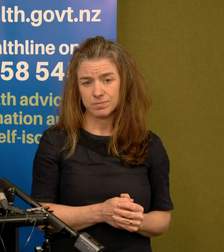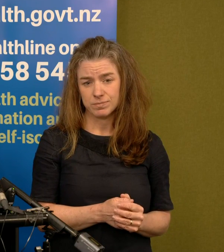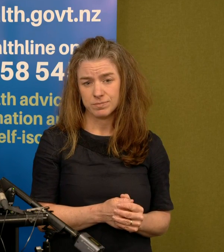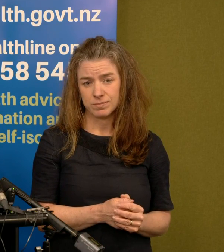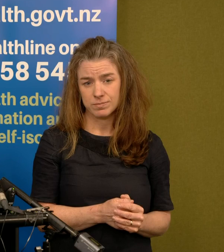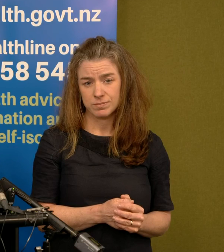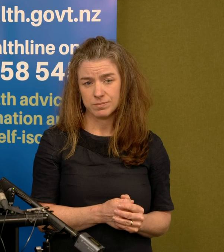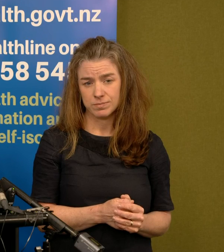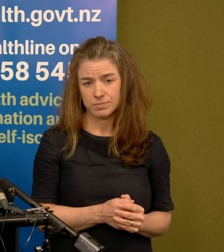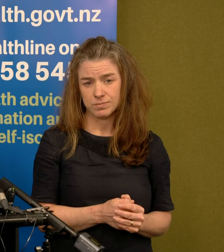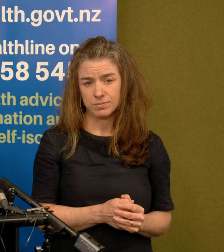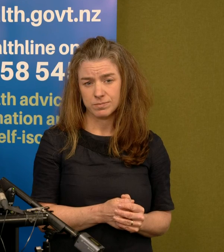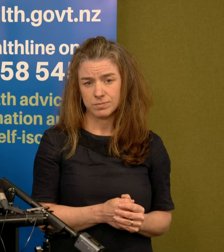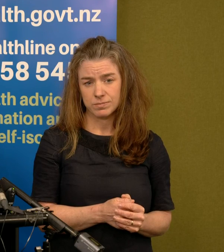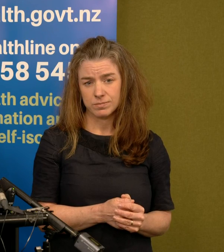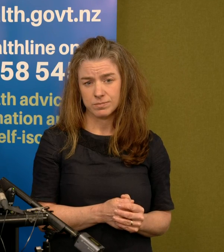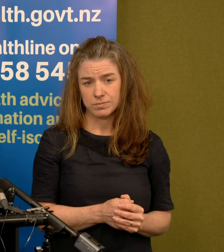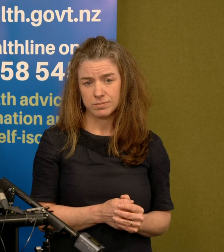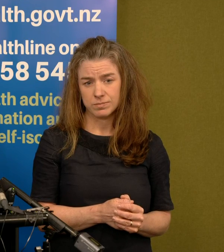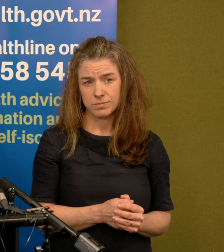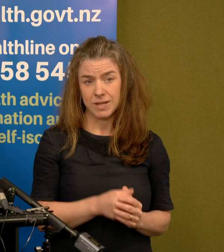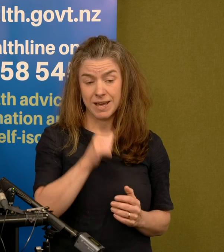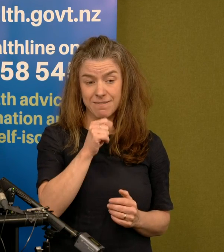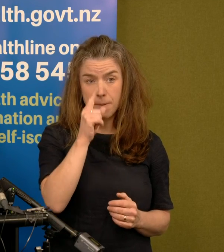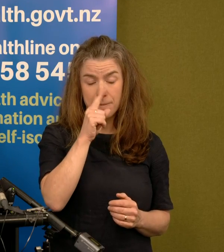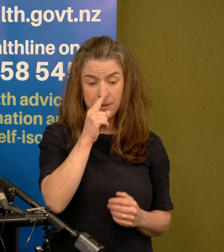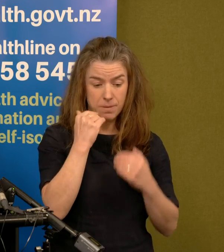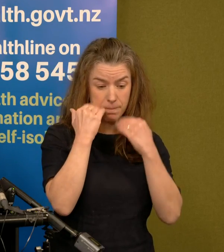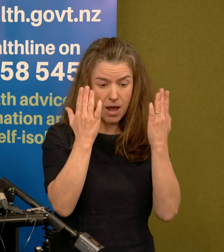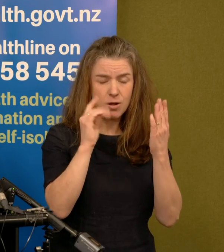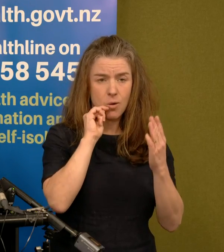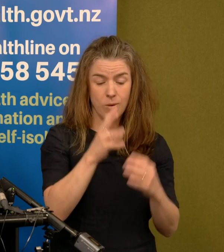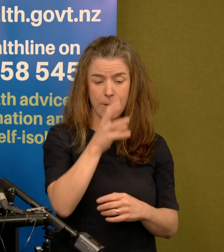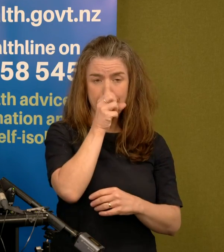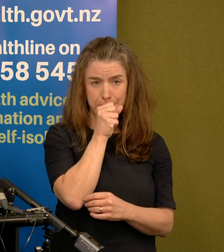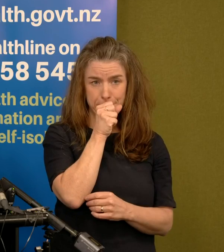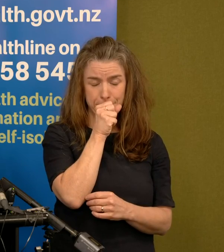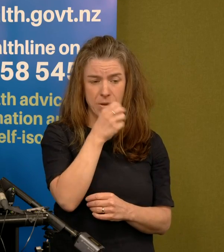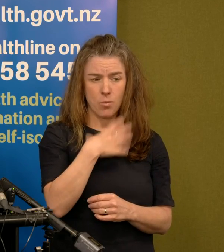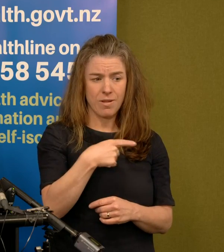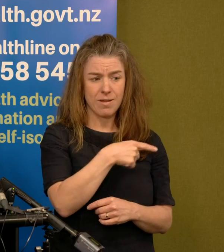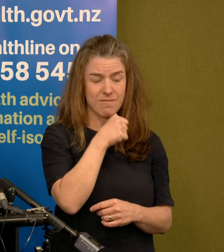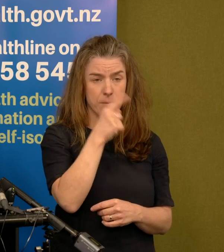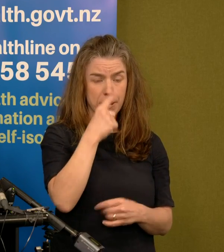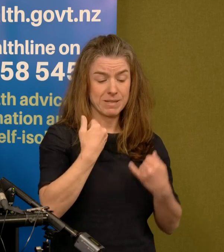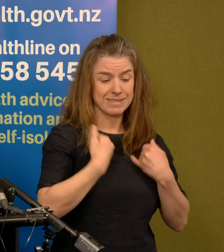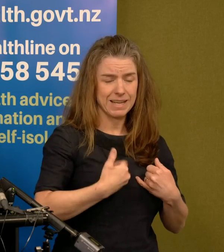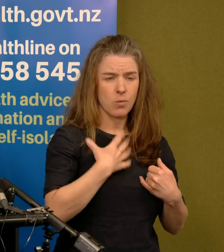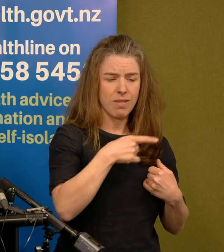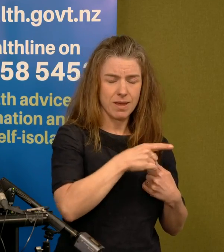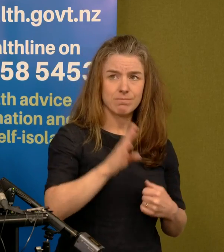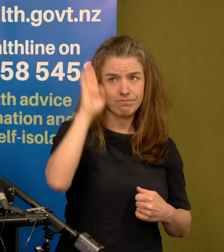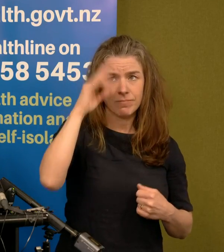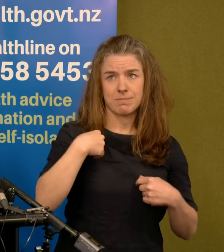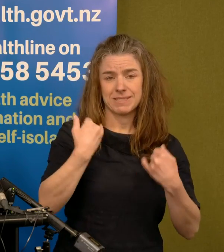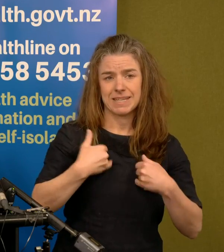address this challenge. We don't want people to feel they shouldn't come forward. We want people with symptoms to feel confident that coming forward is the right